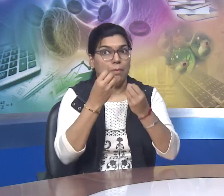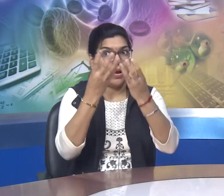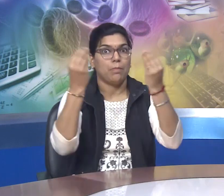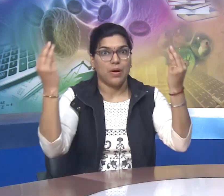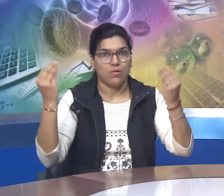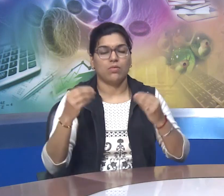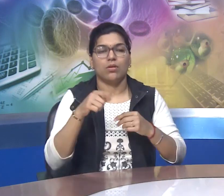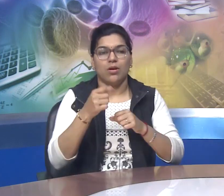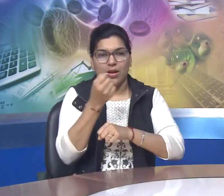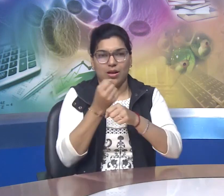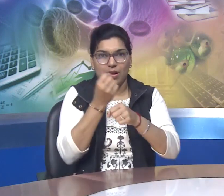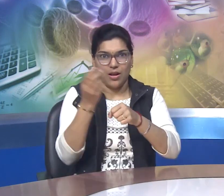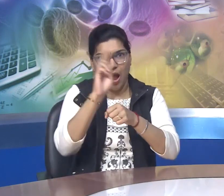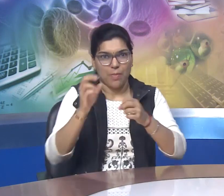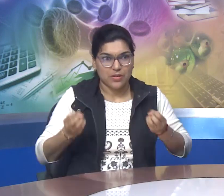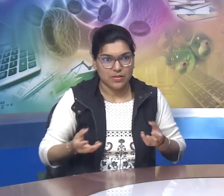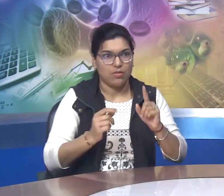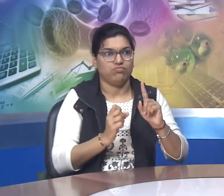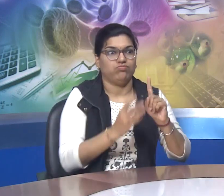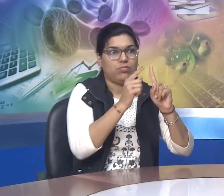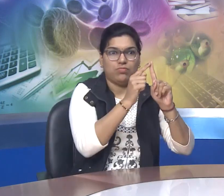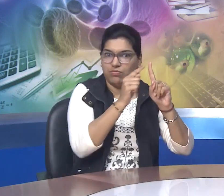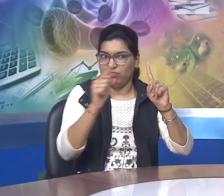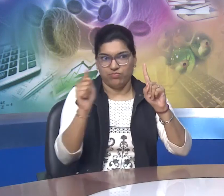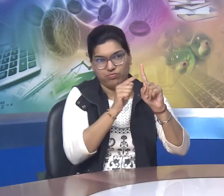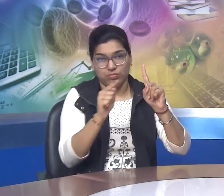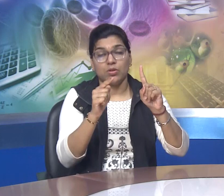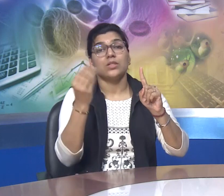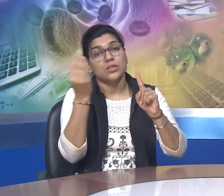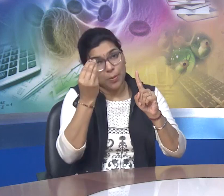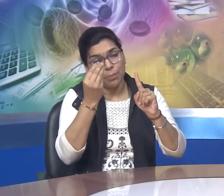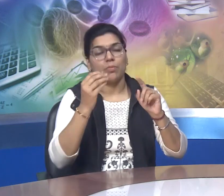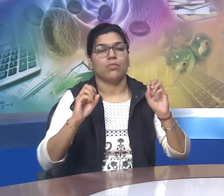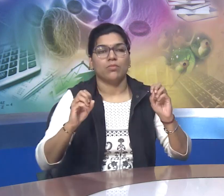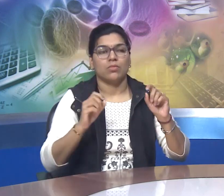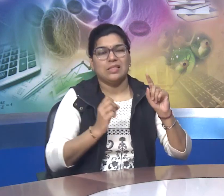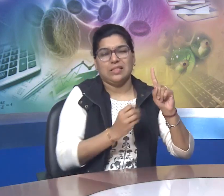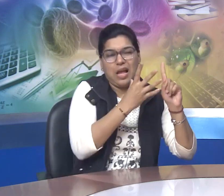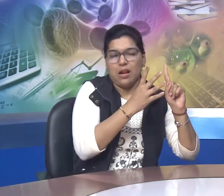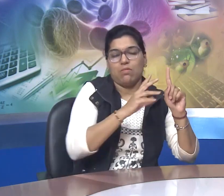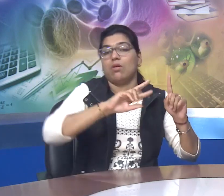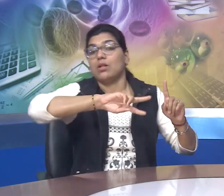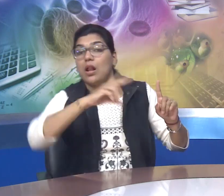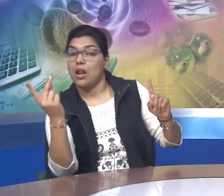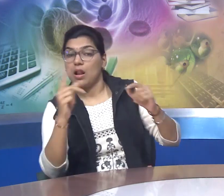Sometimes we start from the beginning and few times we start from the